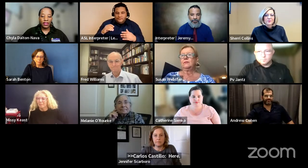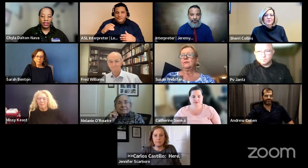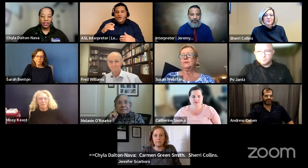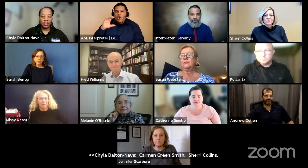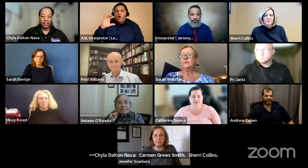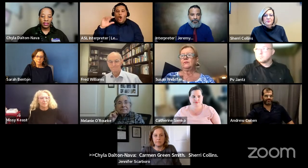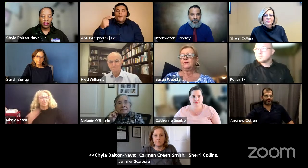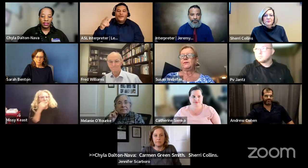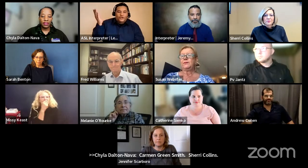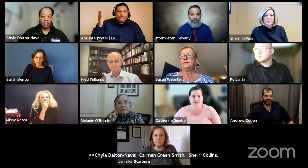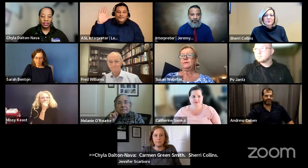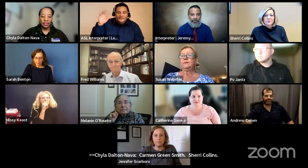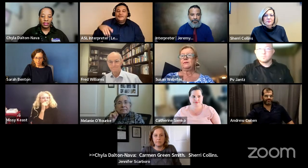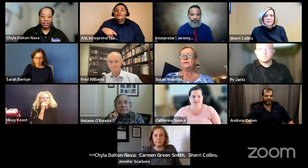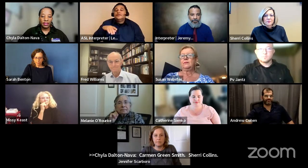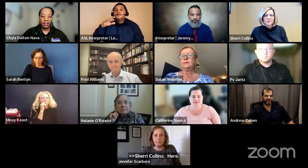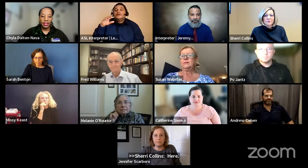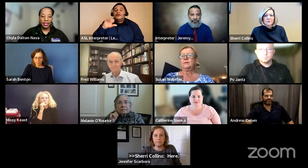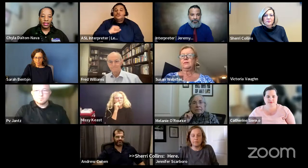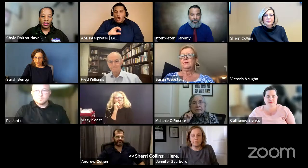Victoria Vaughn.